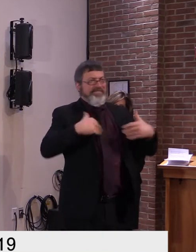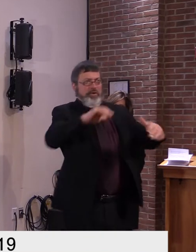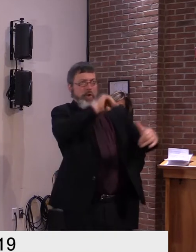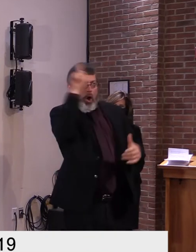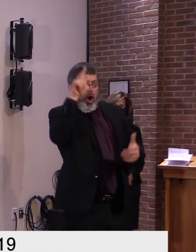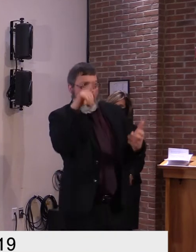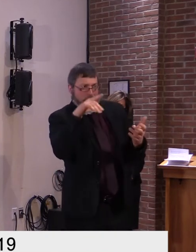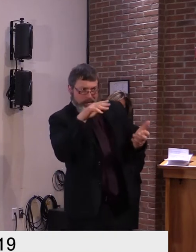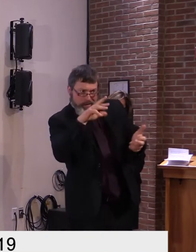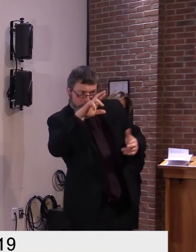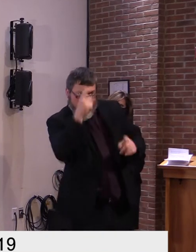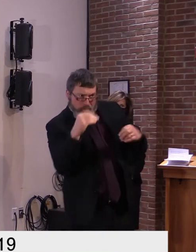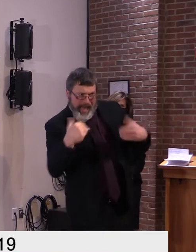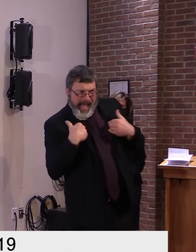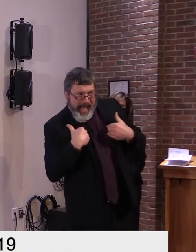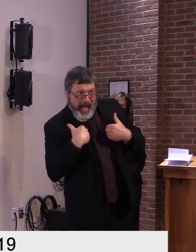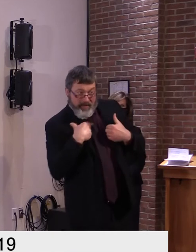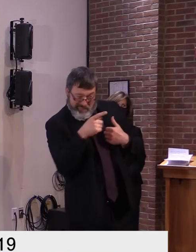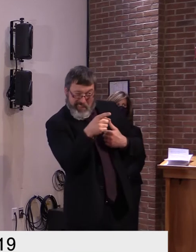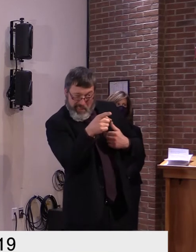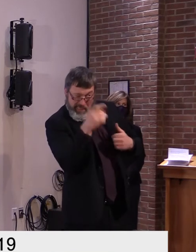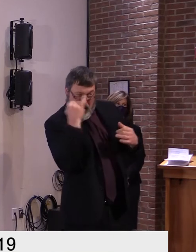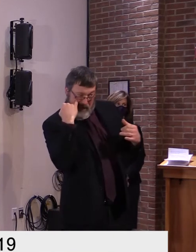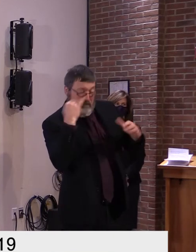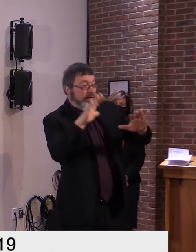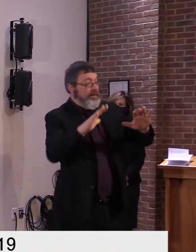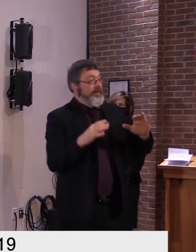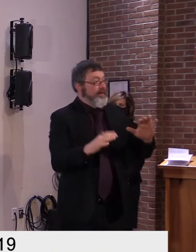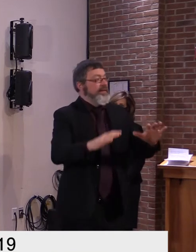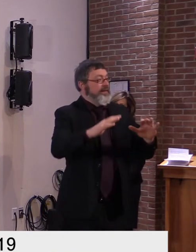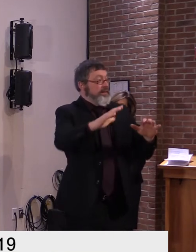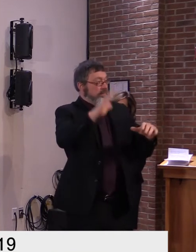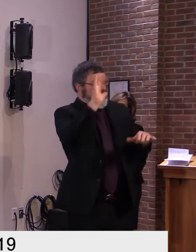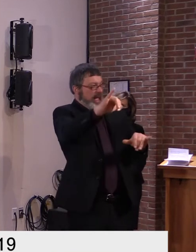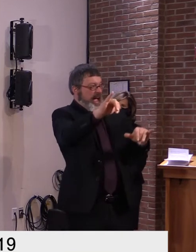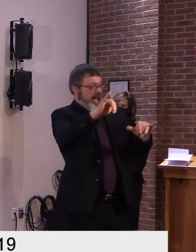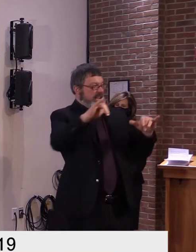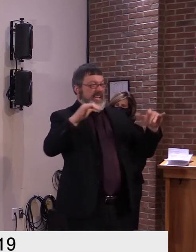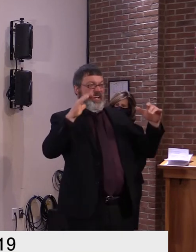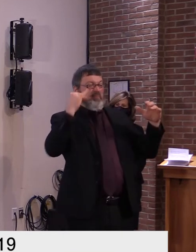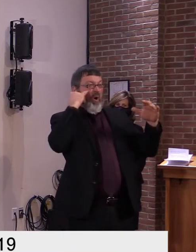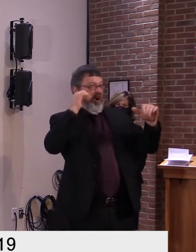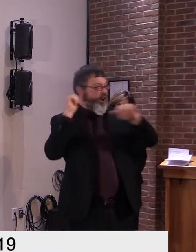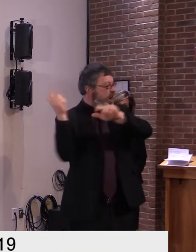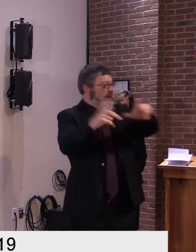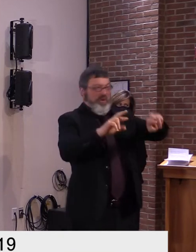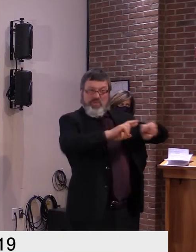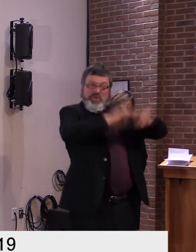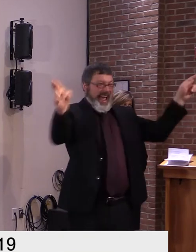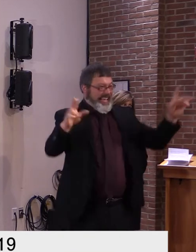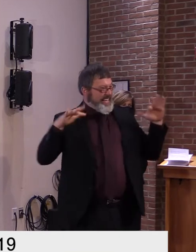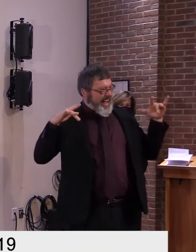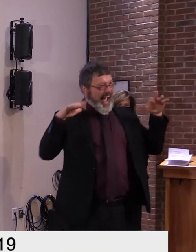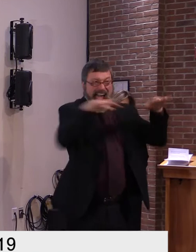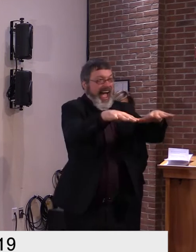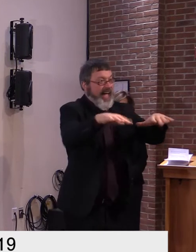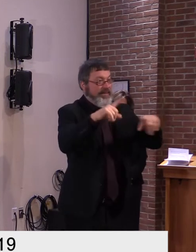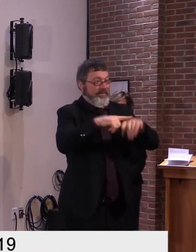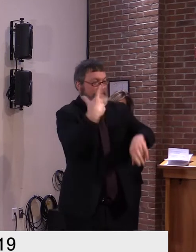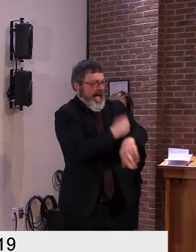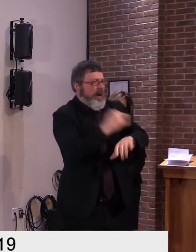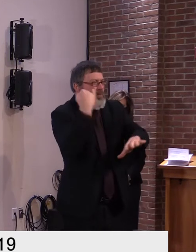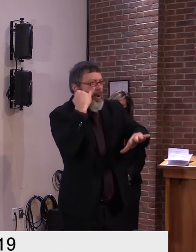be a real overburdening for all of them. We would need something more than that in terms of more of a